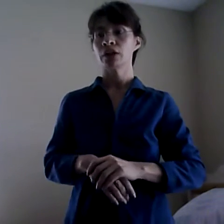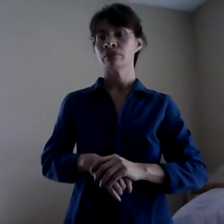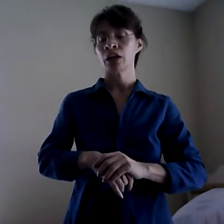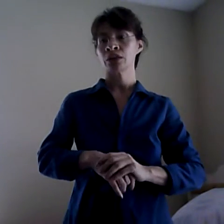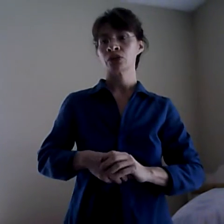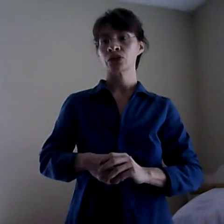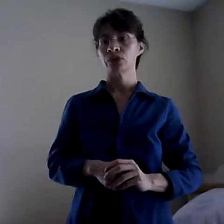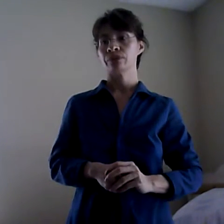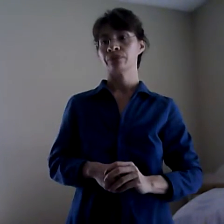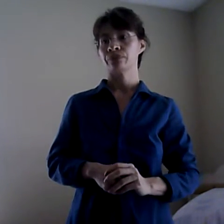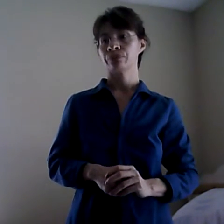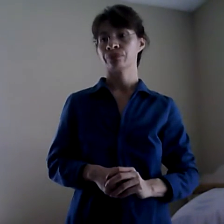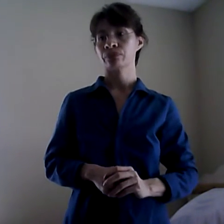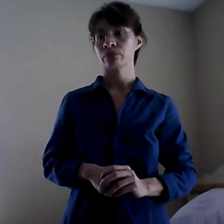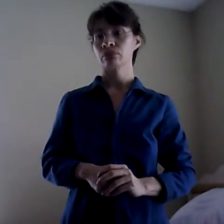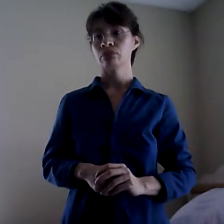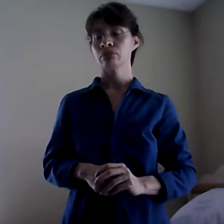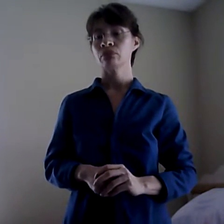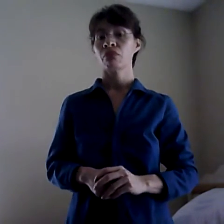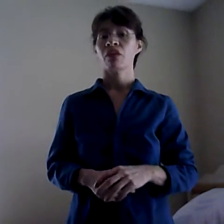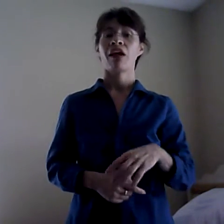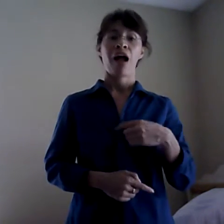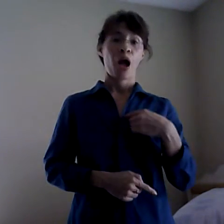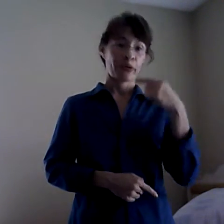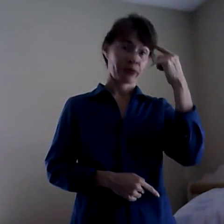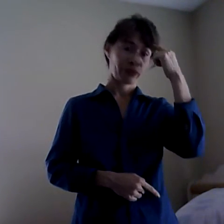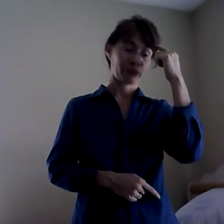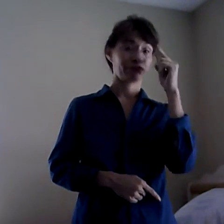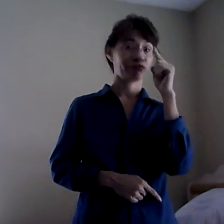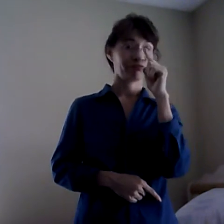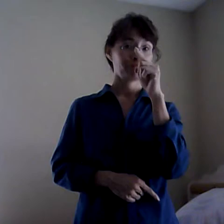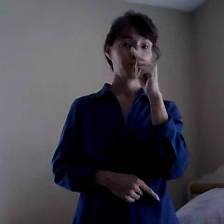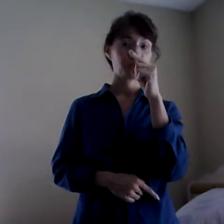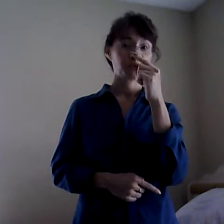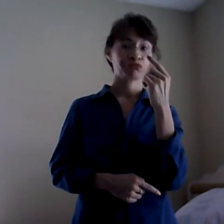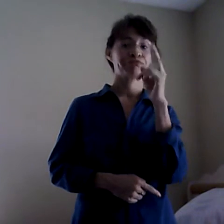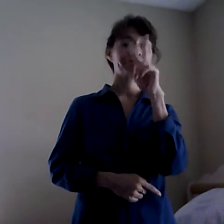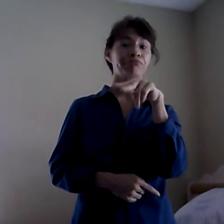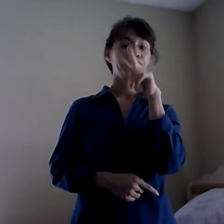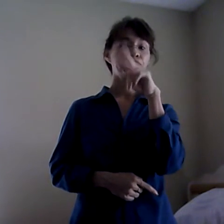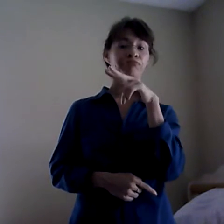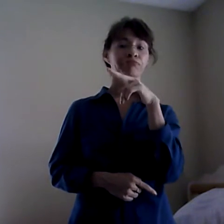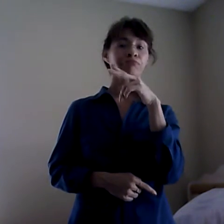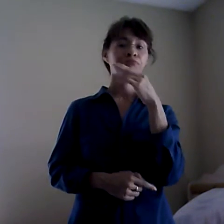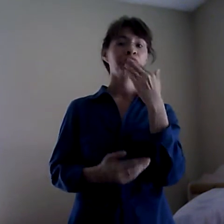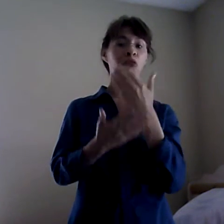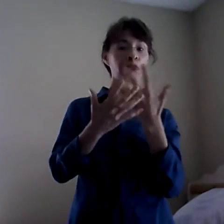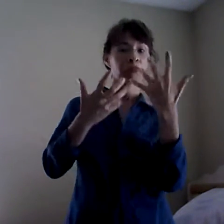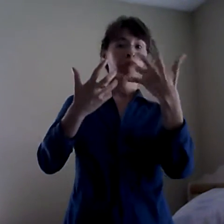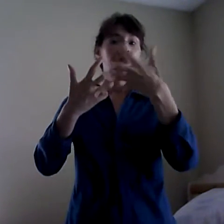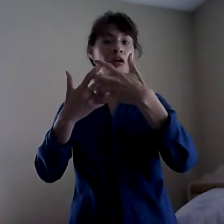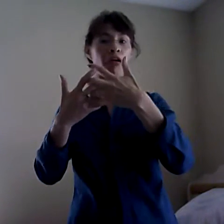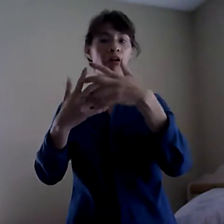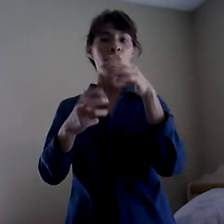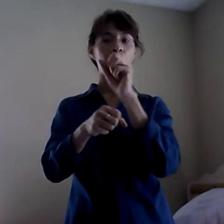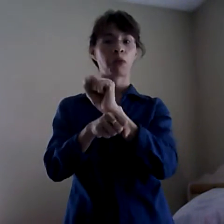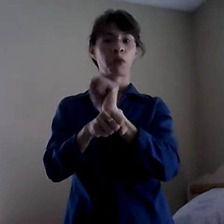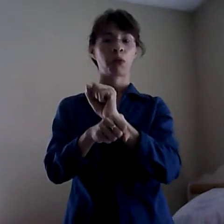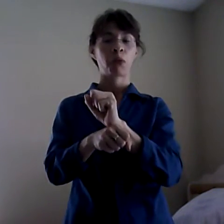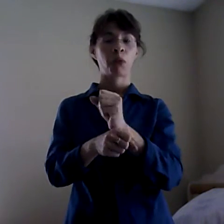Okay, that sounds good. And I think you'll be a great candidate. And so I think we can get you started here pretty soon. Before